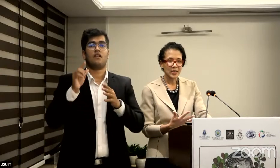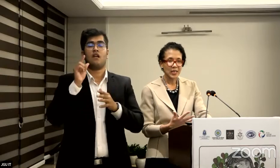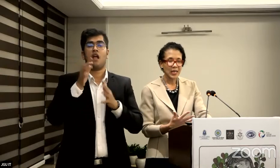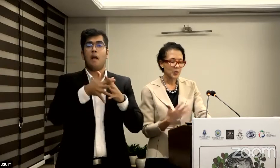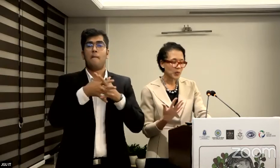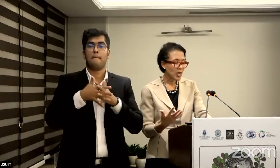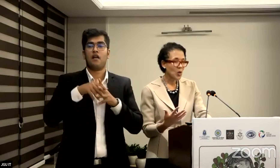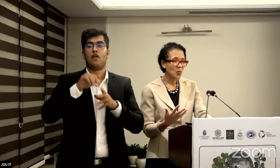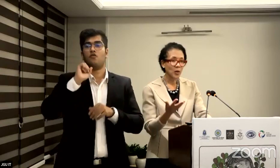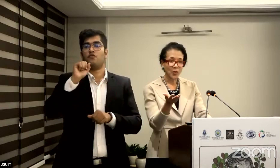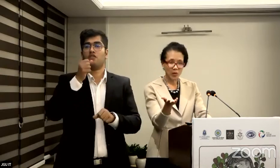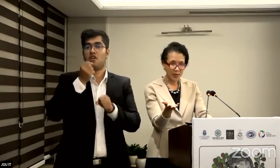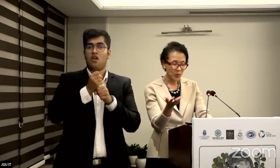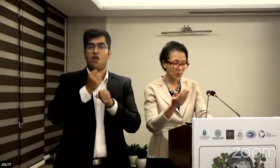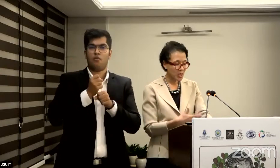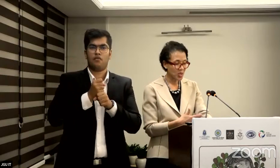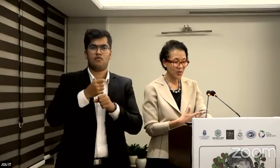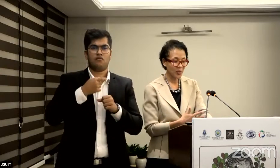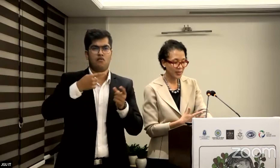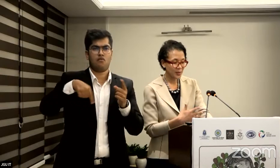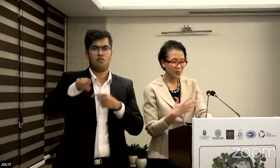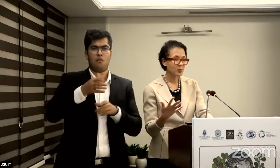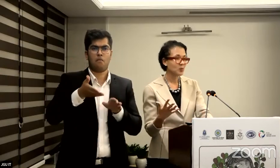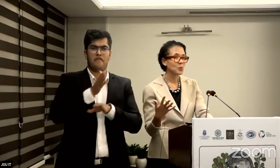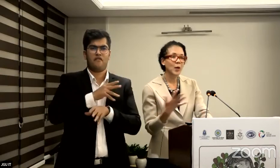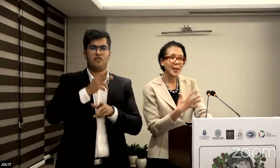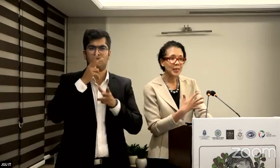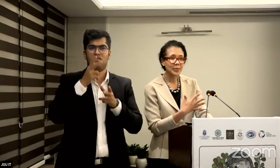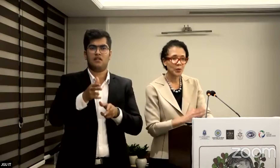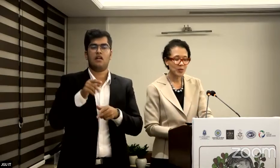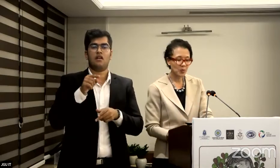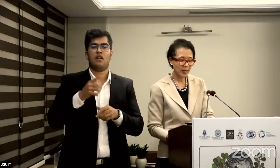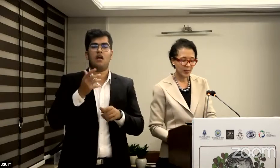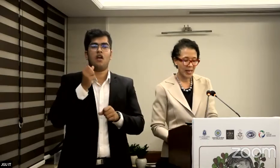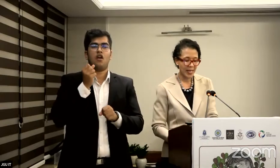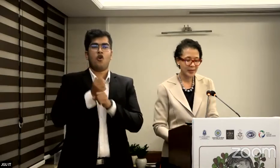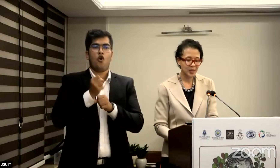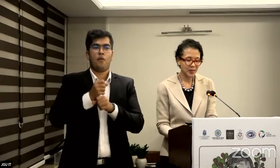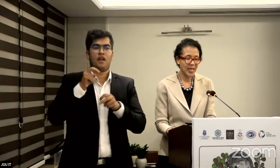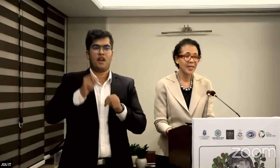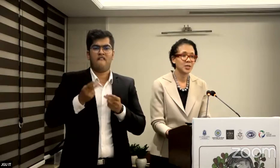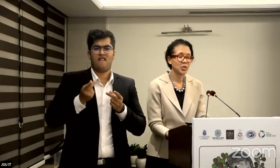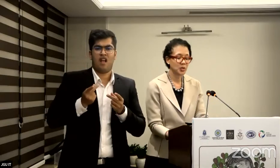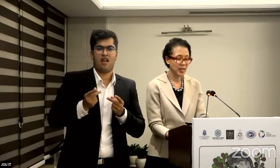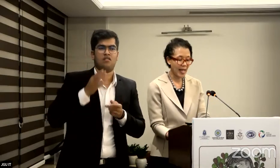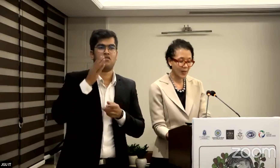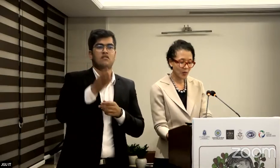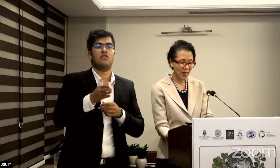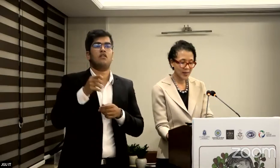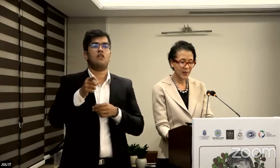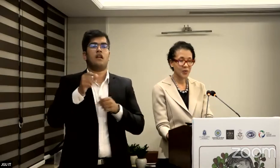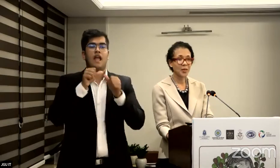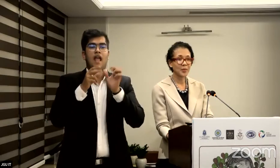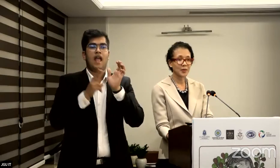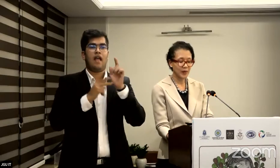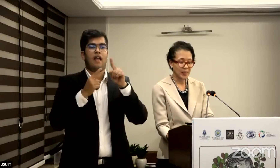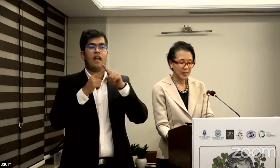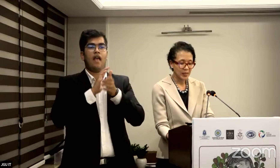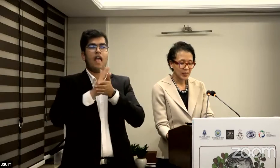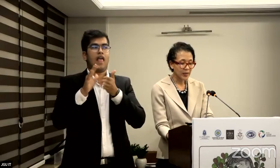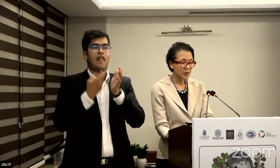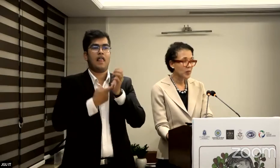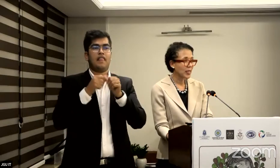government, as we know, both as you were mentioning earlier, rapidly moved to break the patent on the antidote to anthrax after a number